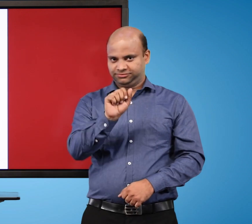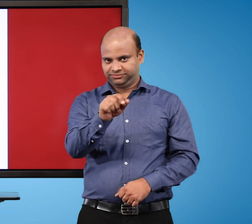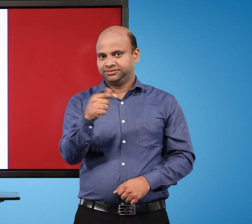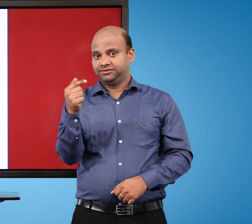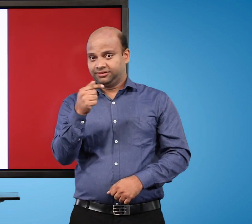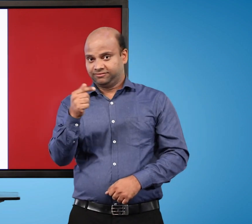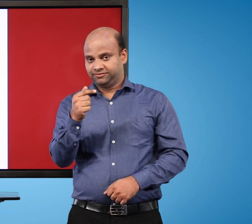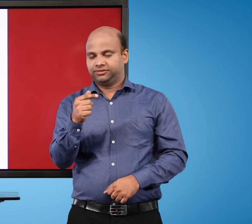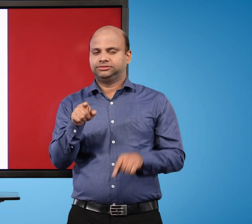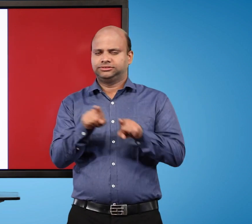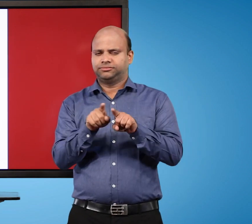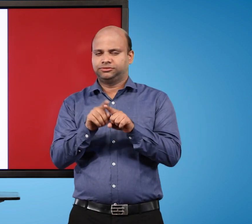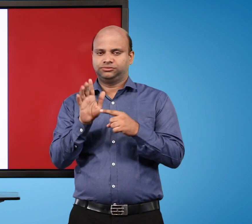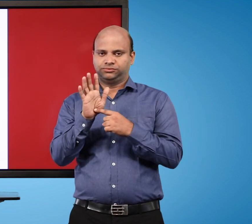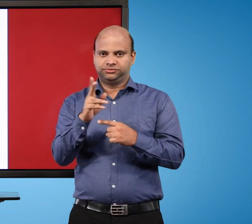Your subtractions may be like this.